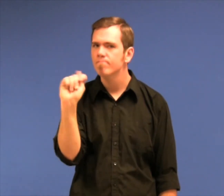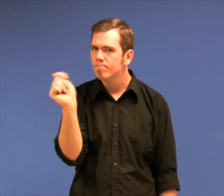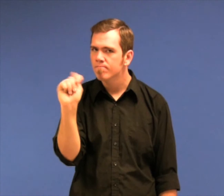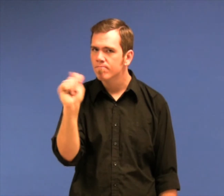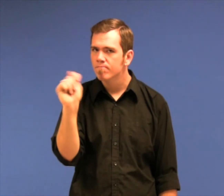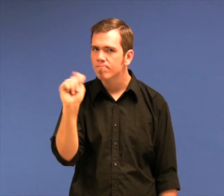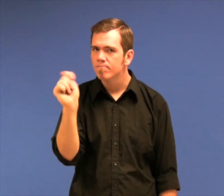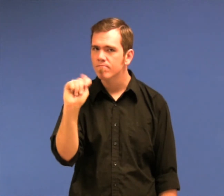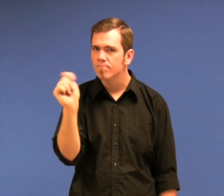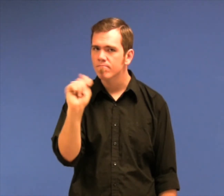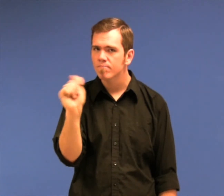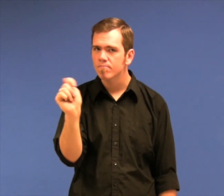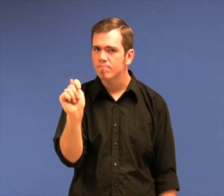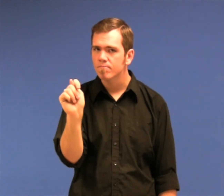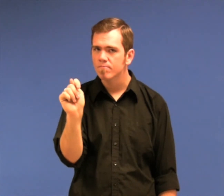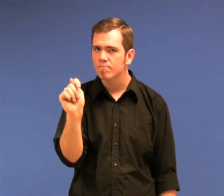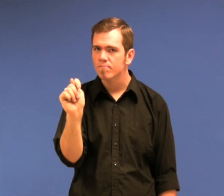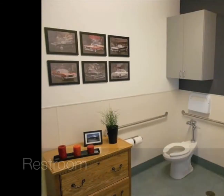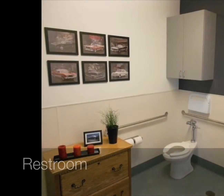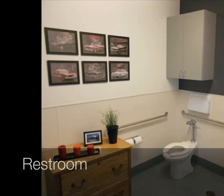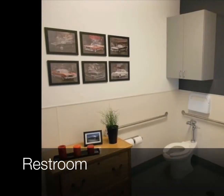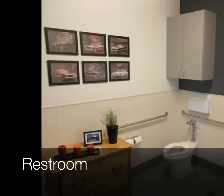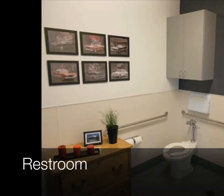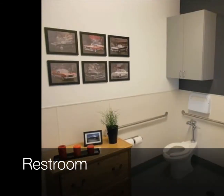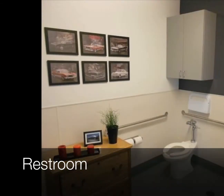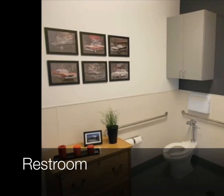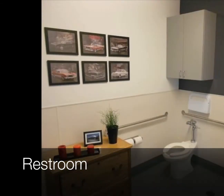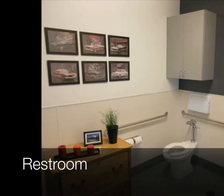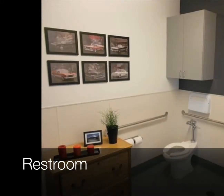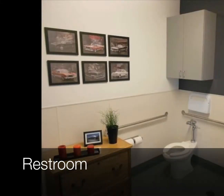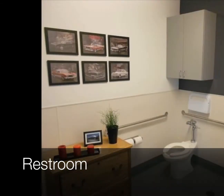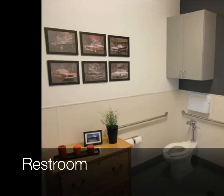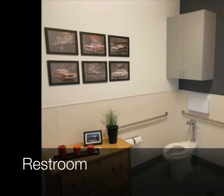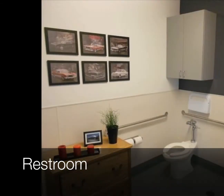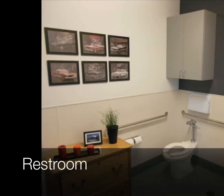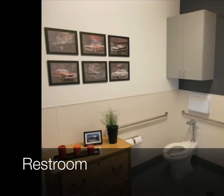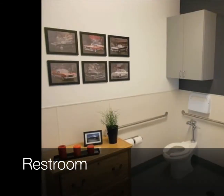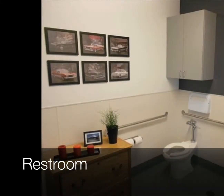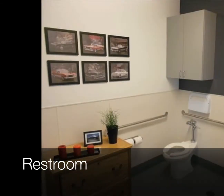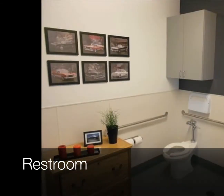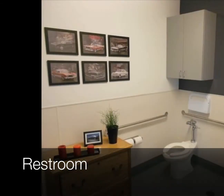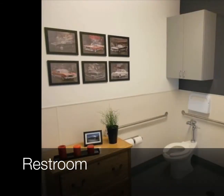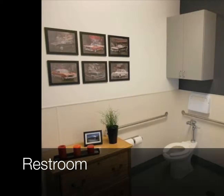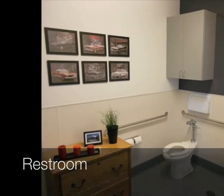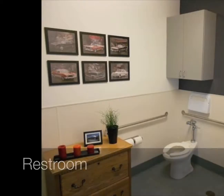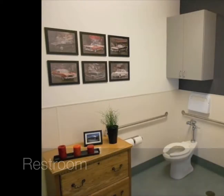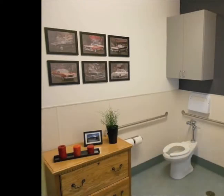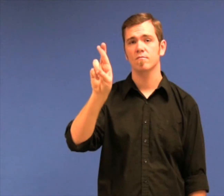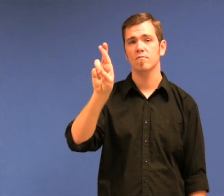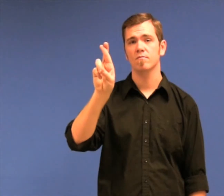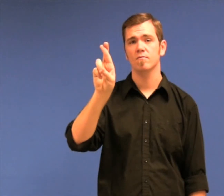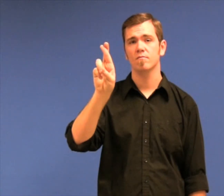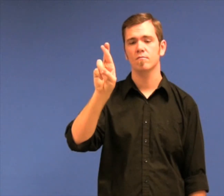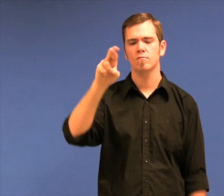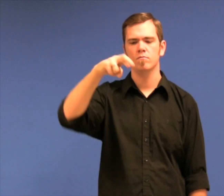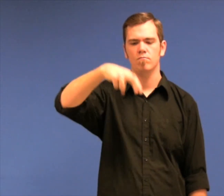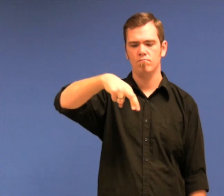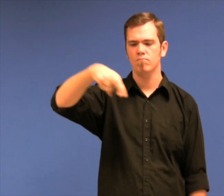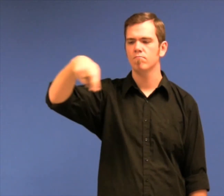T hand shaking back and forth. Now as an adult, we would sign restroom, and it's an R hand, palm